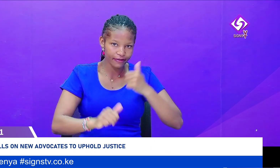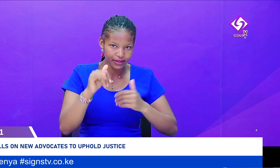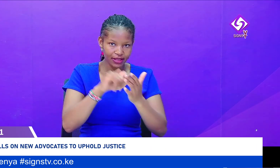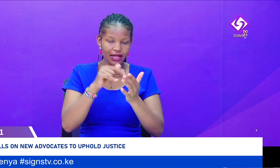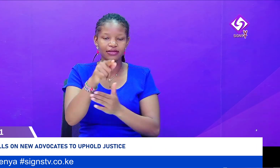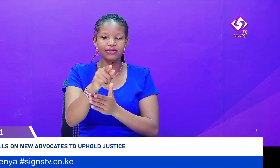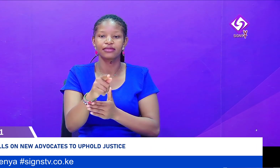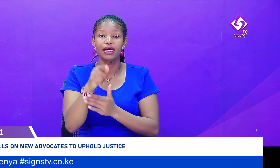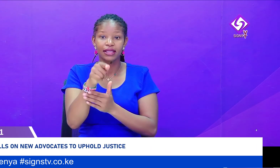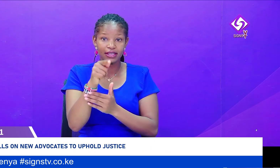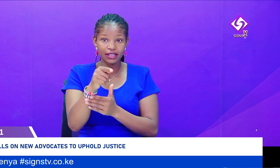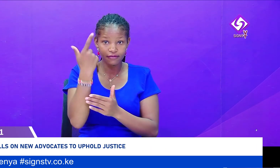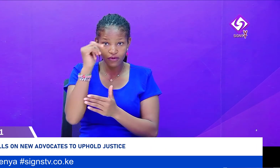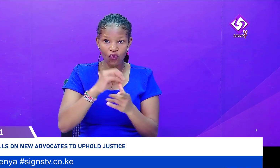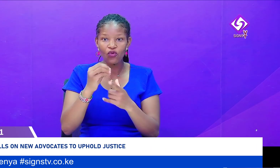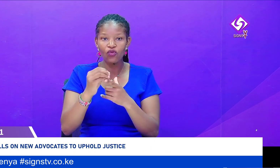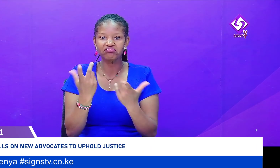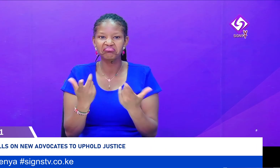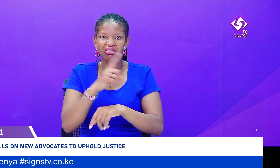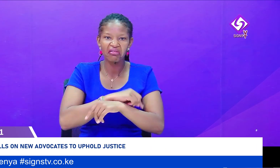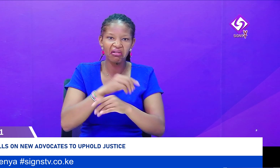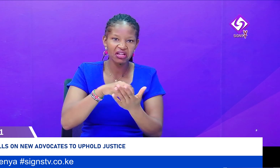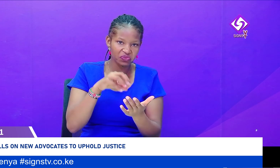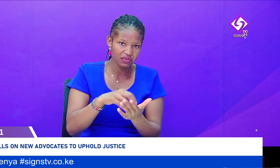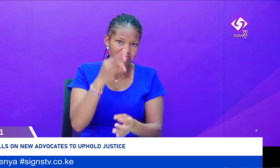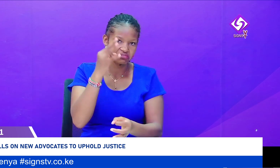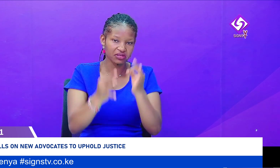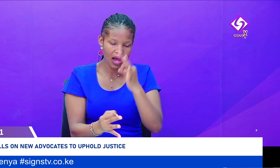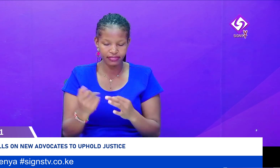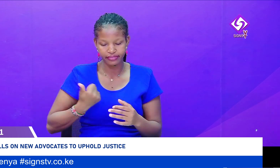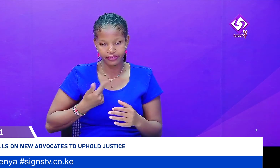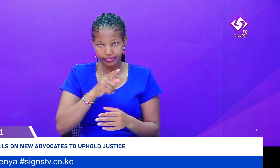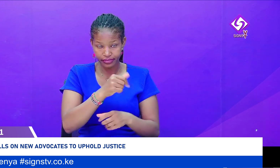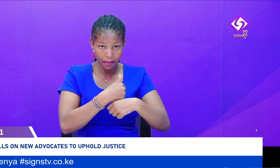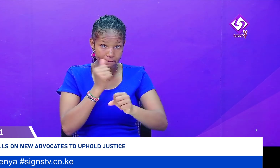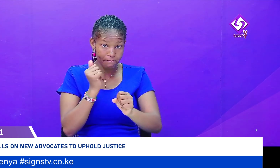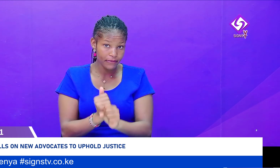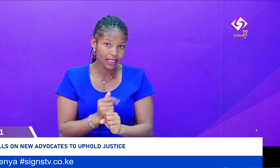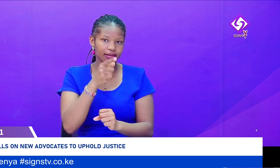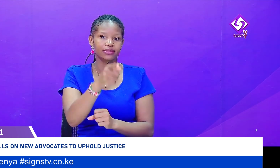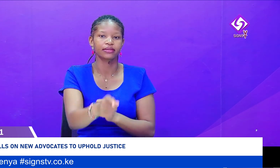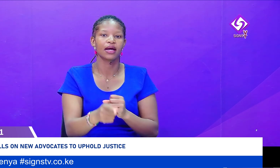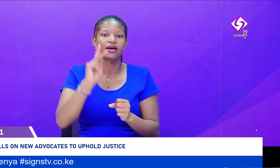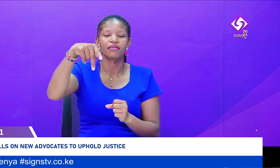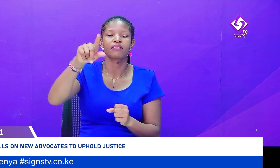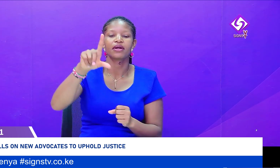in actions that could undermine or delay the course of justice. She made the